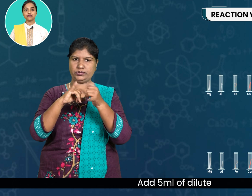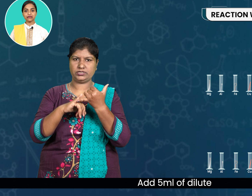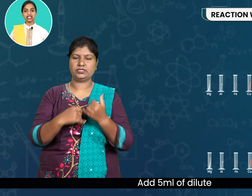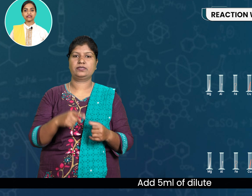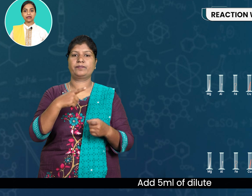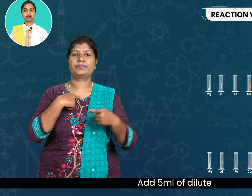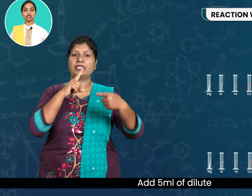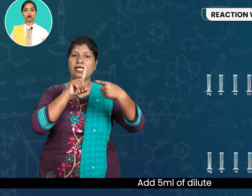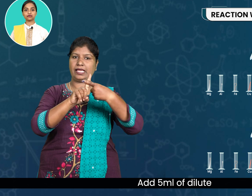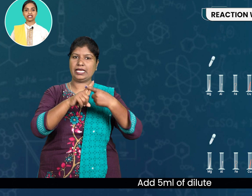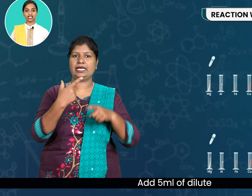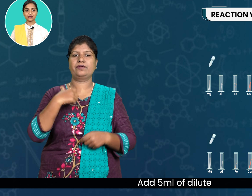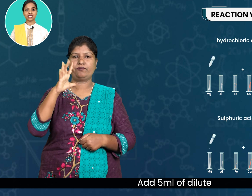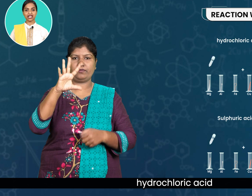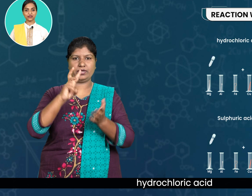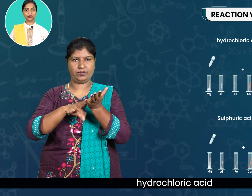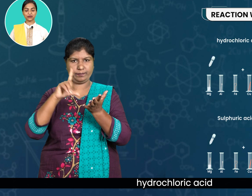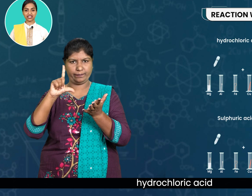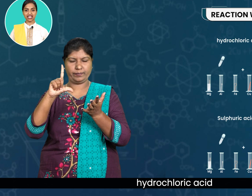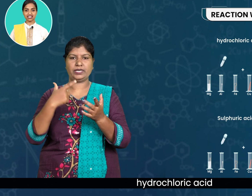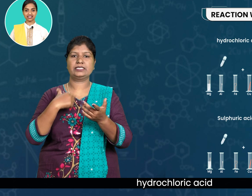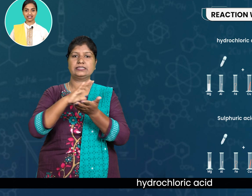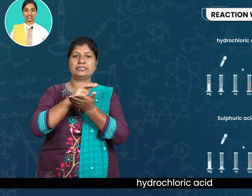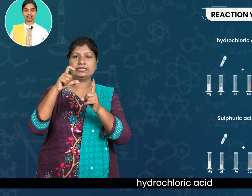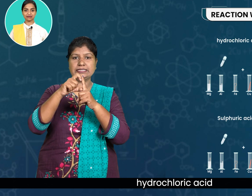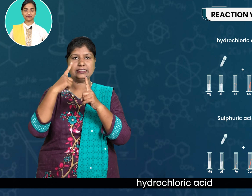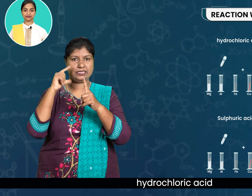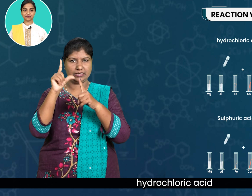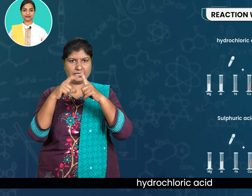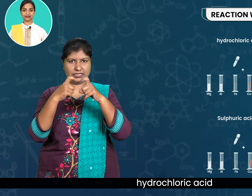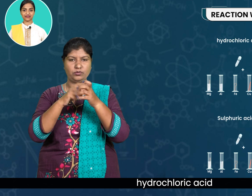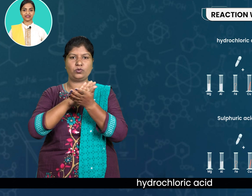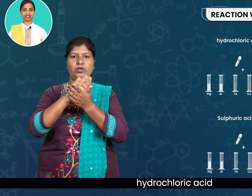Add 5 ml of dilute hydrochloric acid